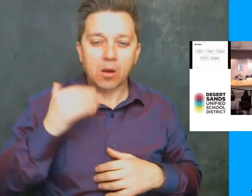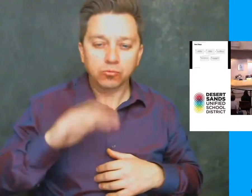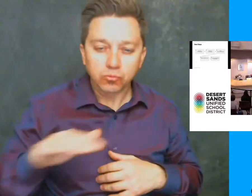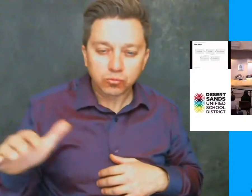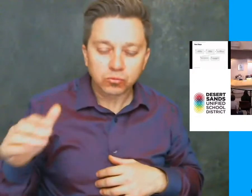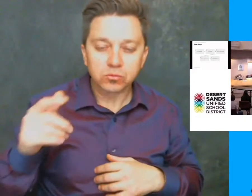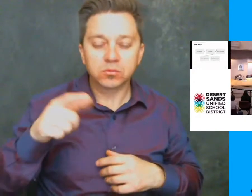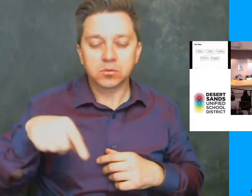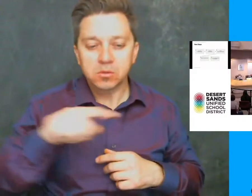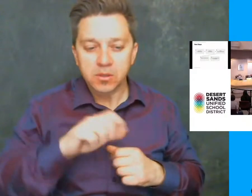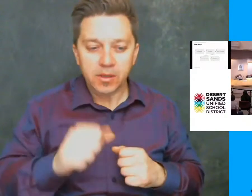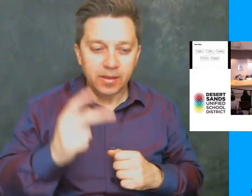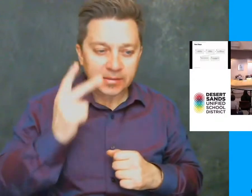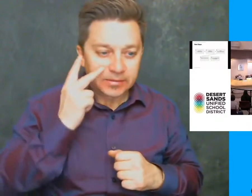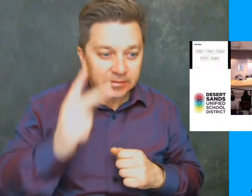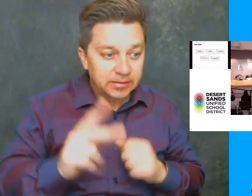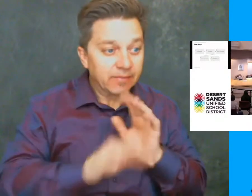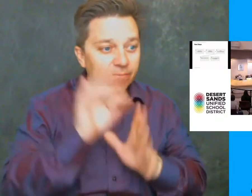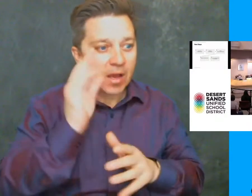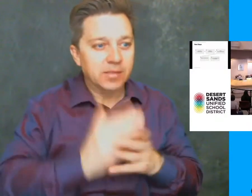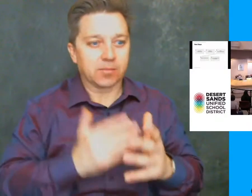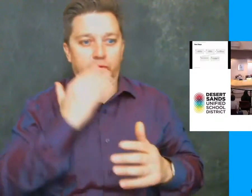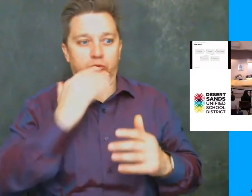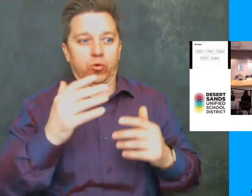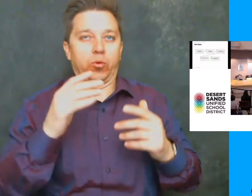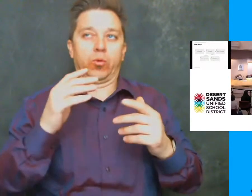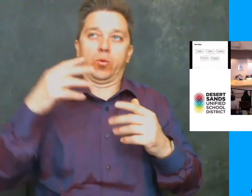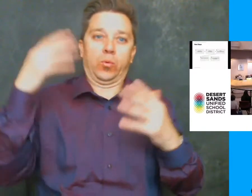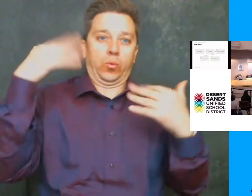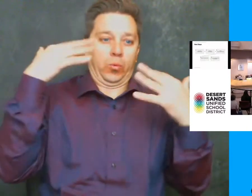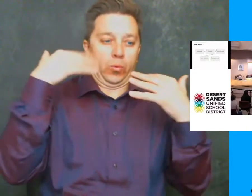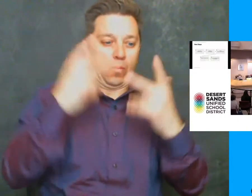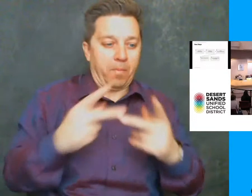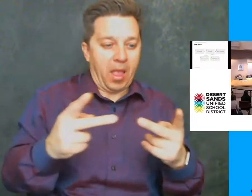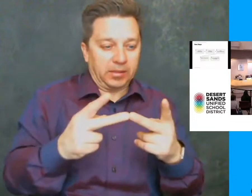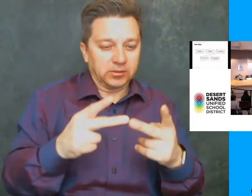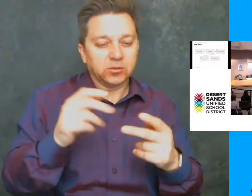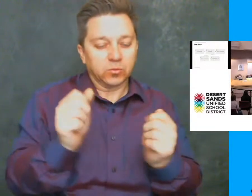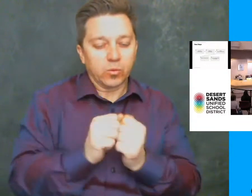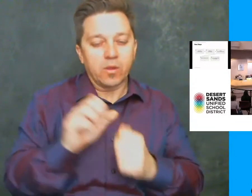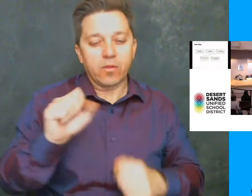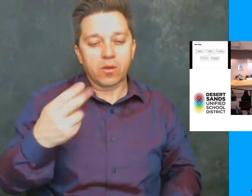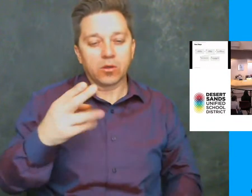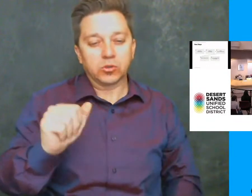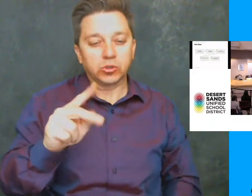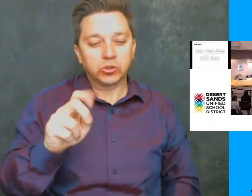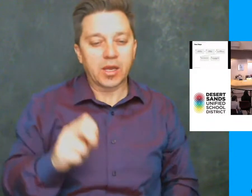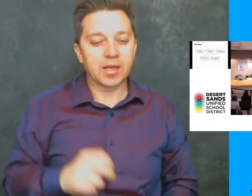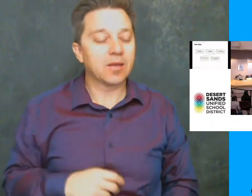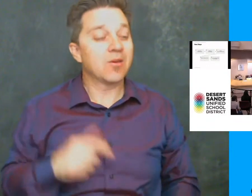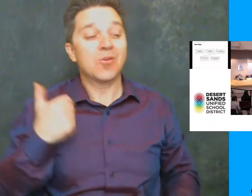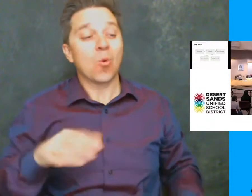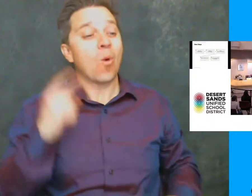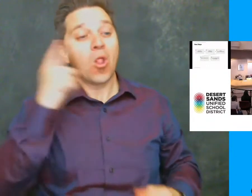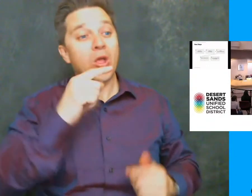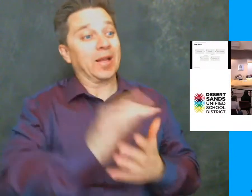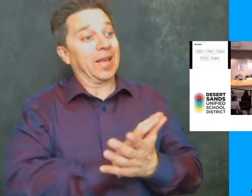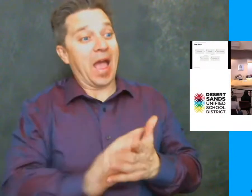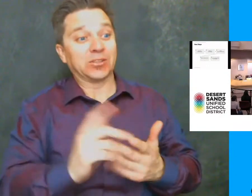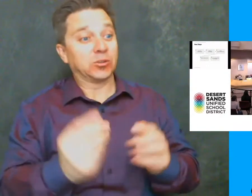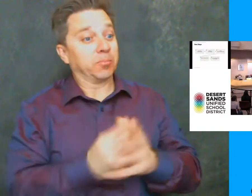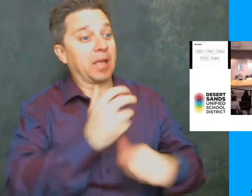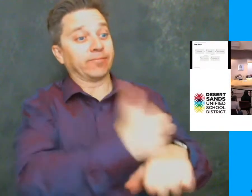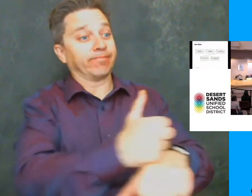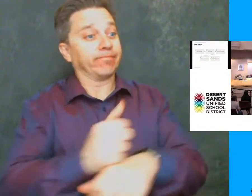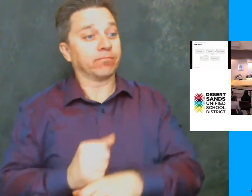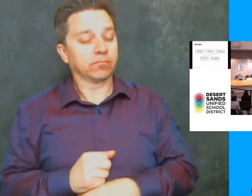could find, you know, some shaded space, but that it's not just, you know, hey, we put some plants out and it looks decorative, but actually, you know,